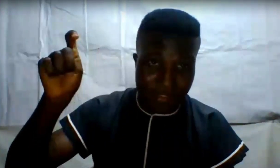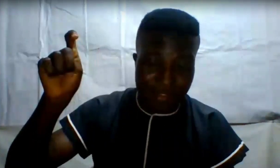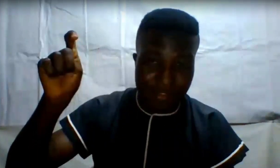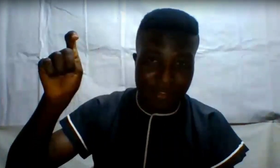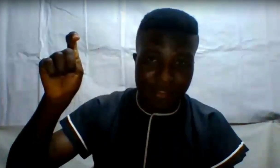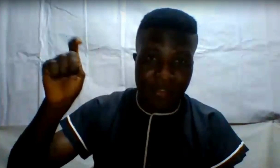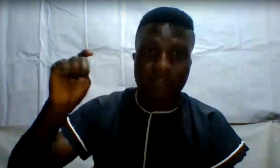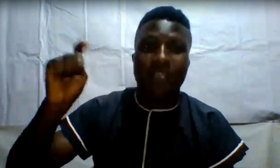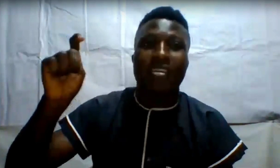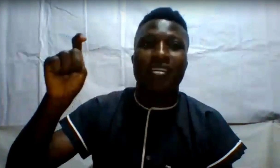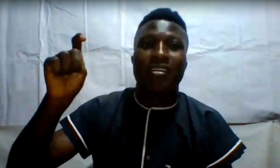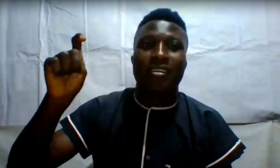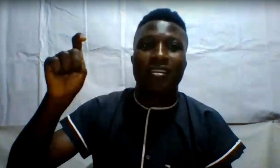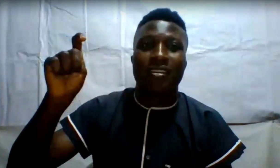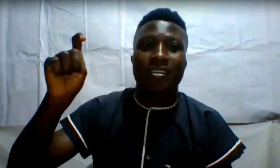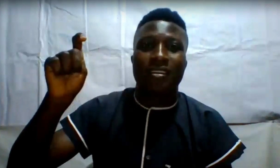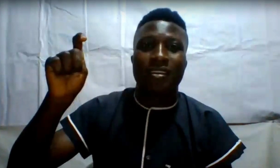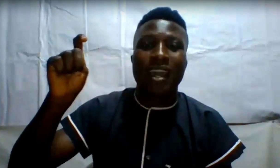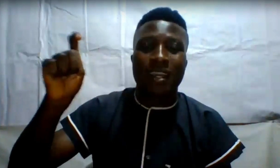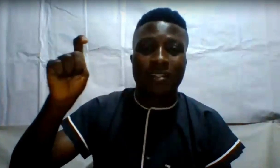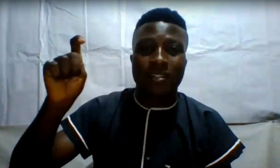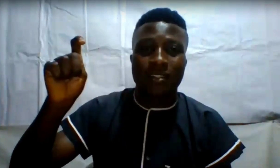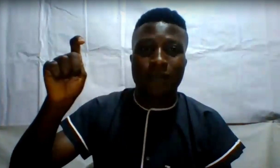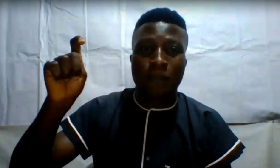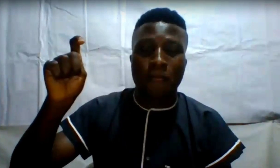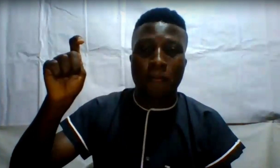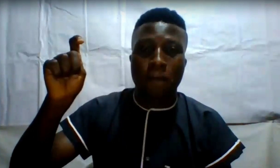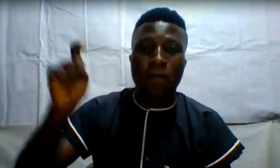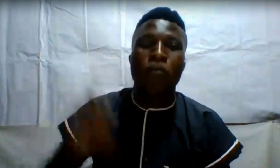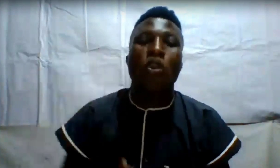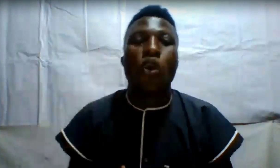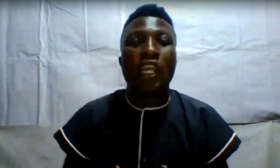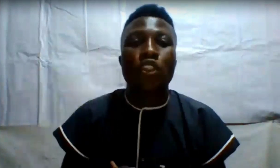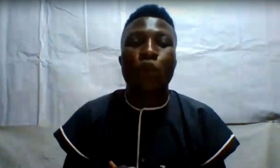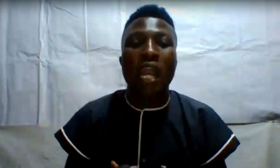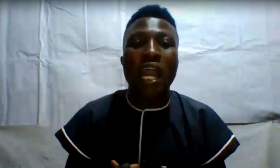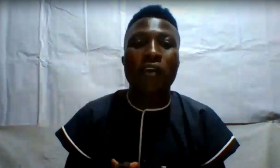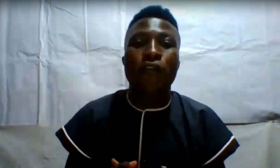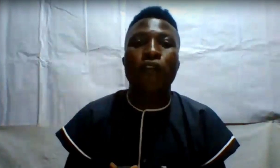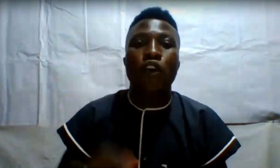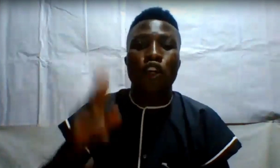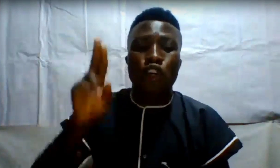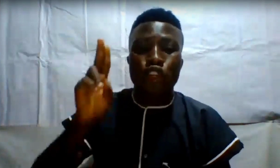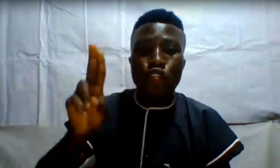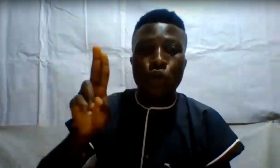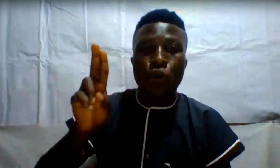X. Okay, so we have U, V, W,